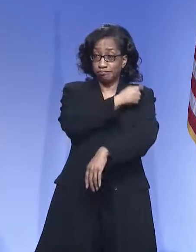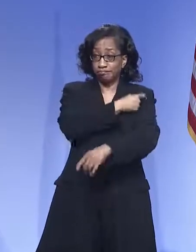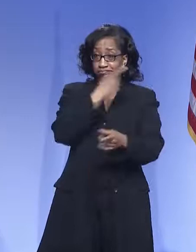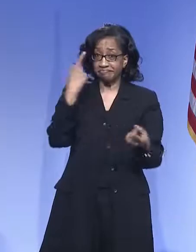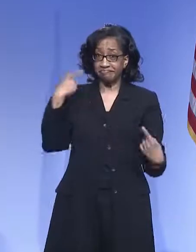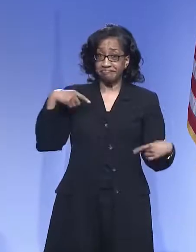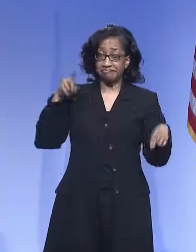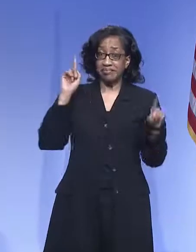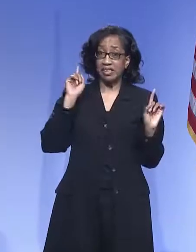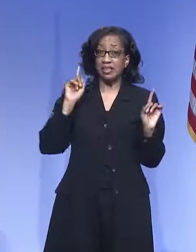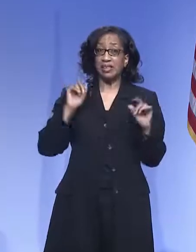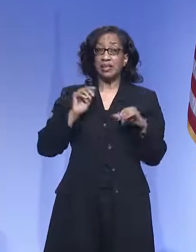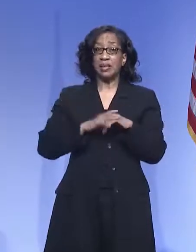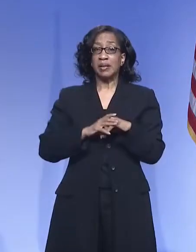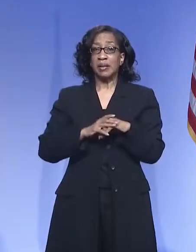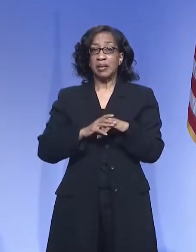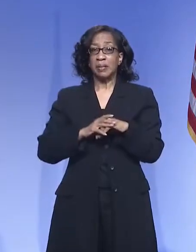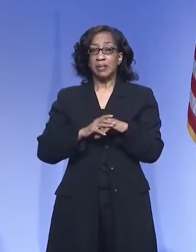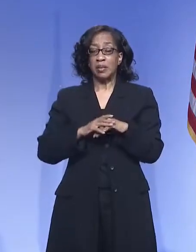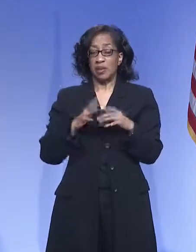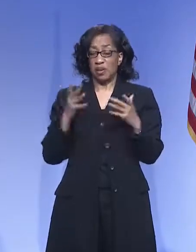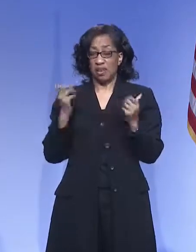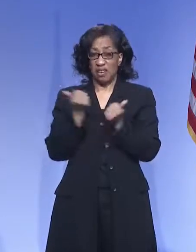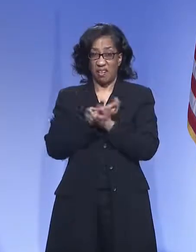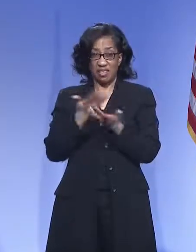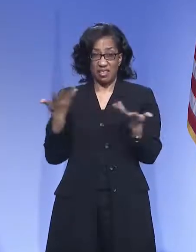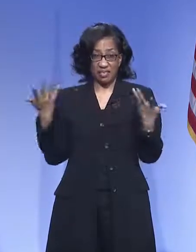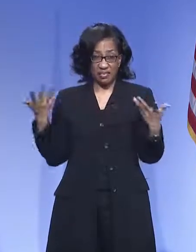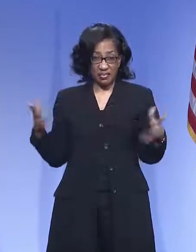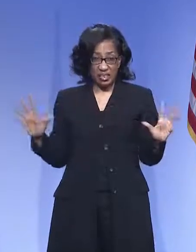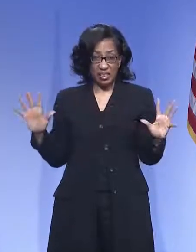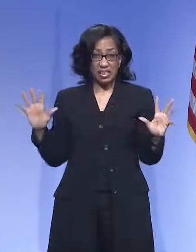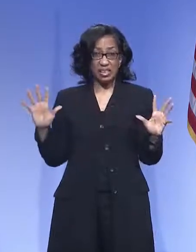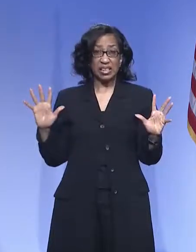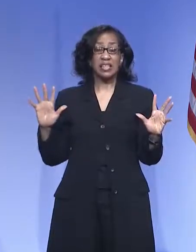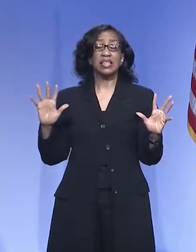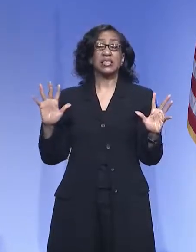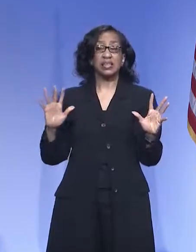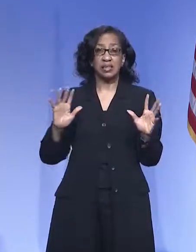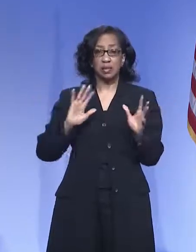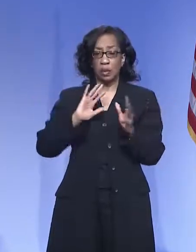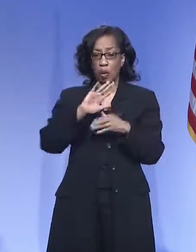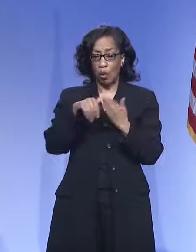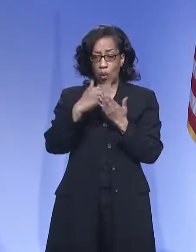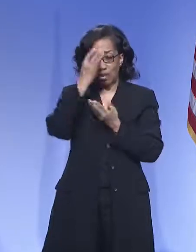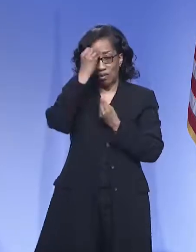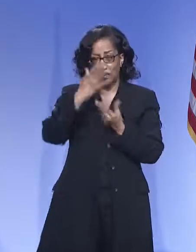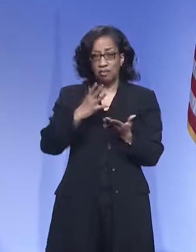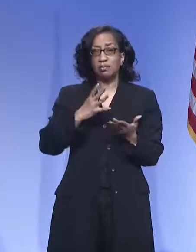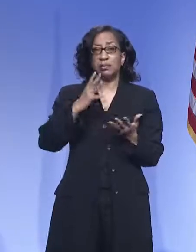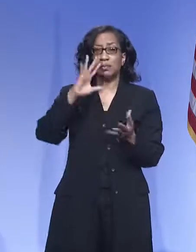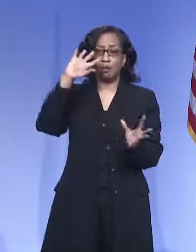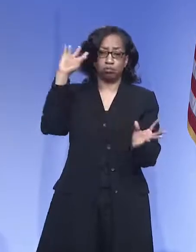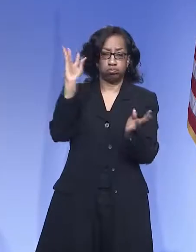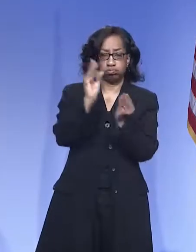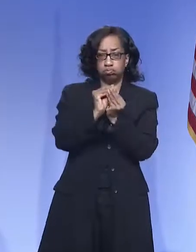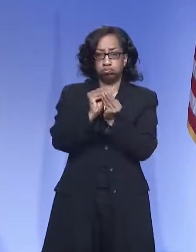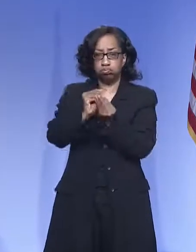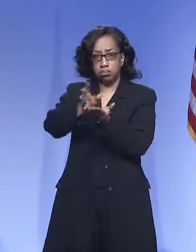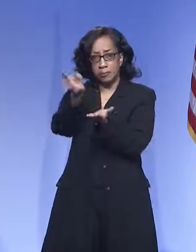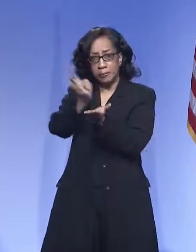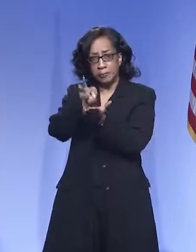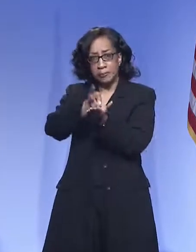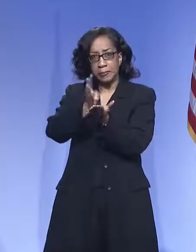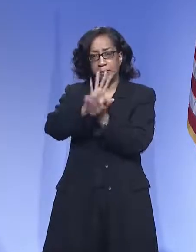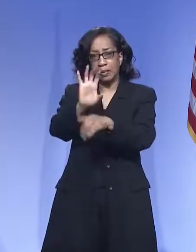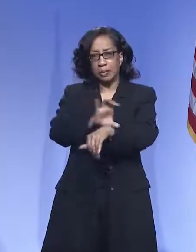data is actually when the whole system is complete, the data is uploaded and recognized in the tennis system, then it is recorded. And so we're always